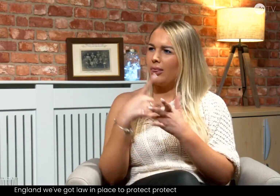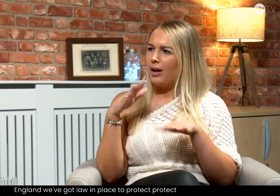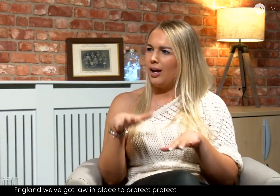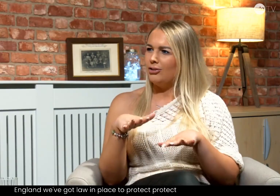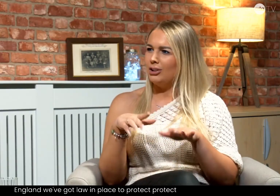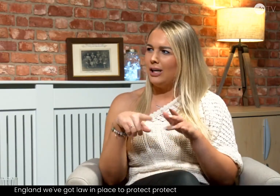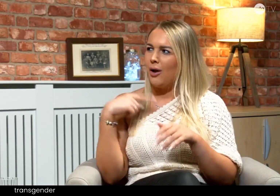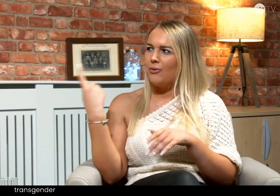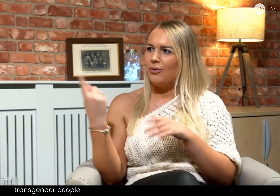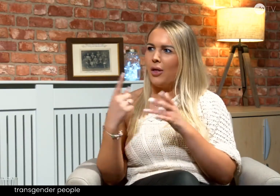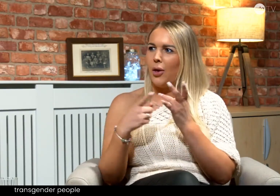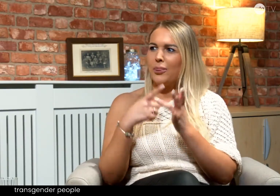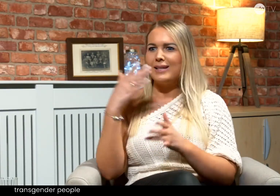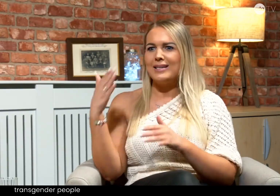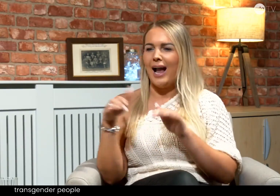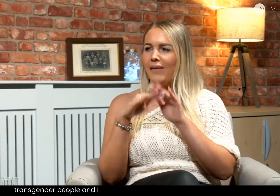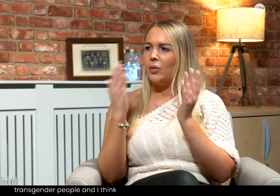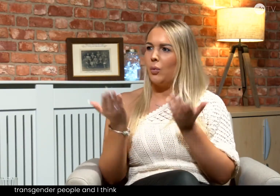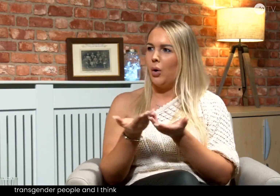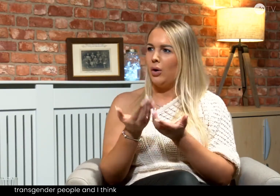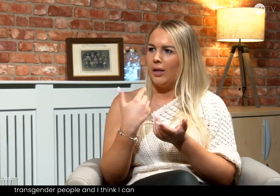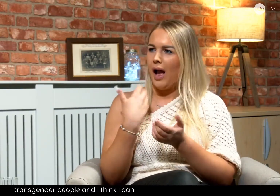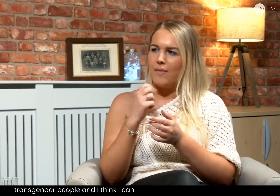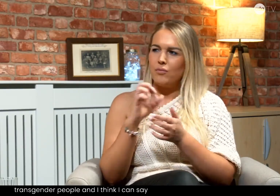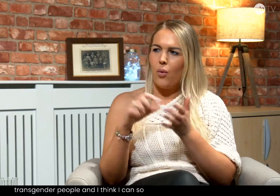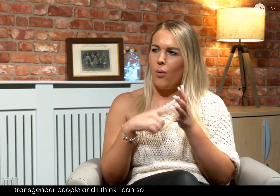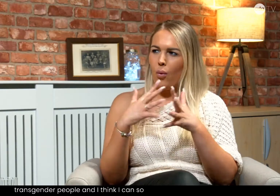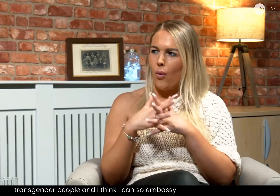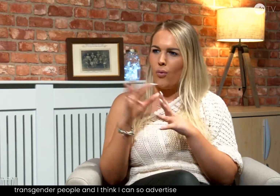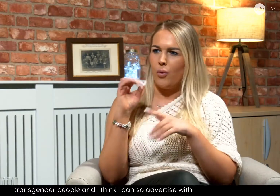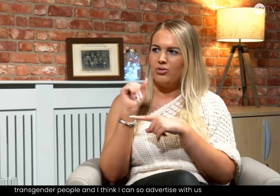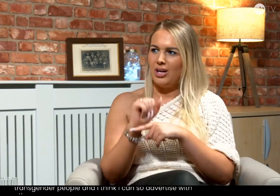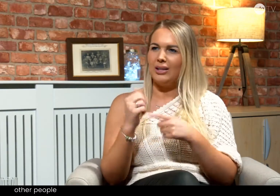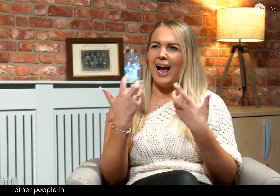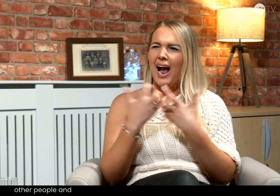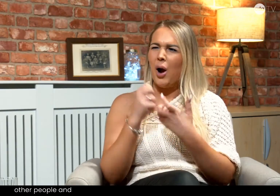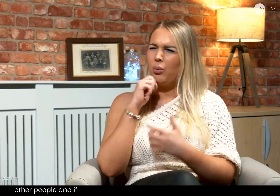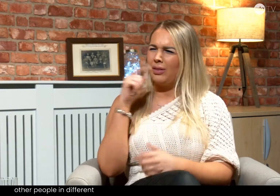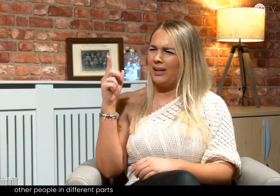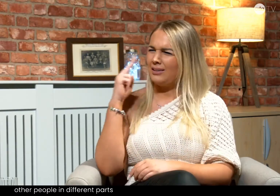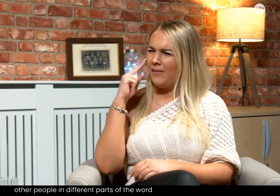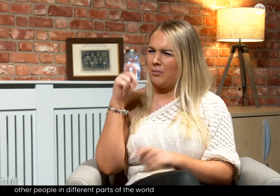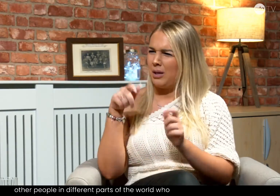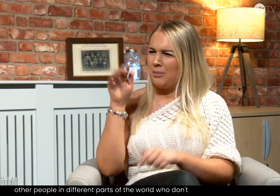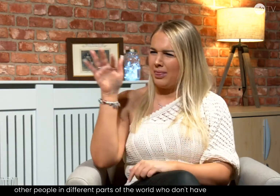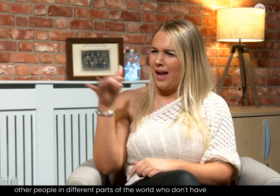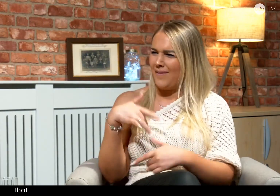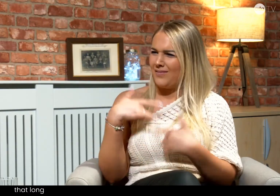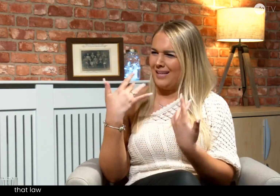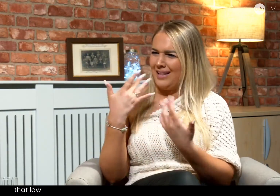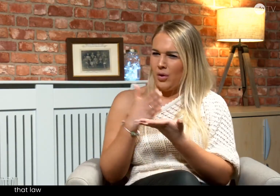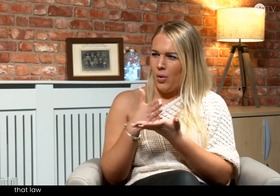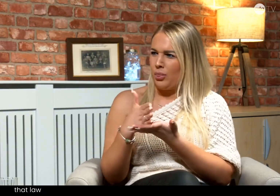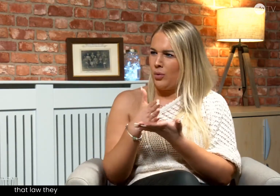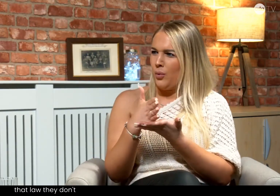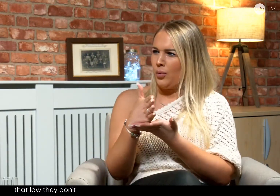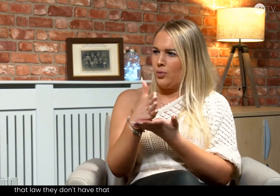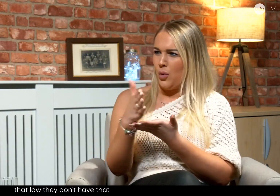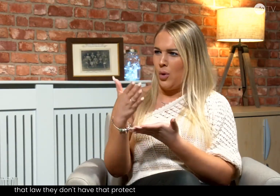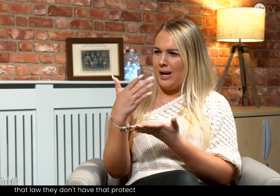I think I can so empathize with other people in different parts of the world who don't have that law. They don't have that protection. And, you